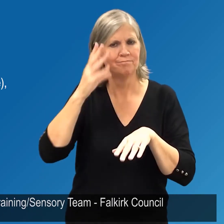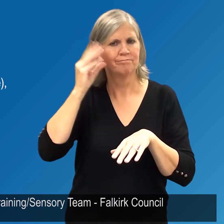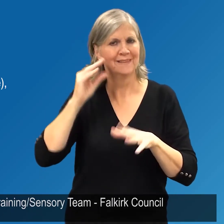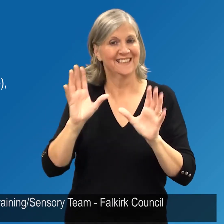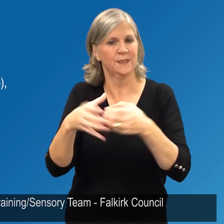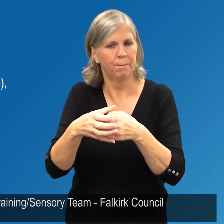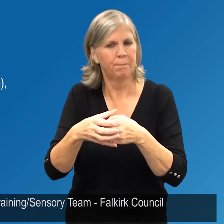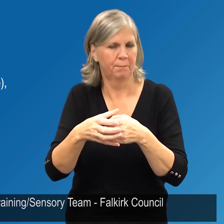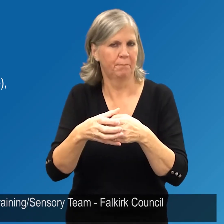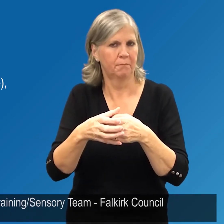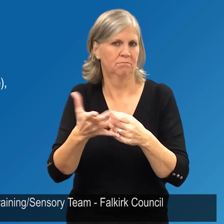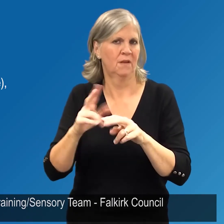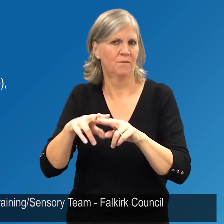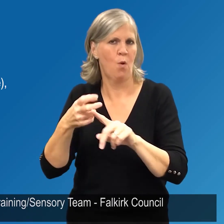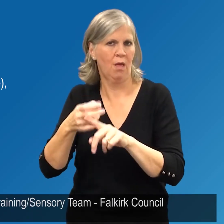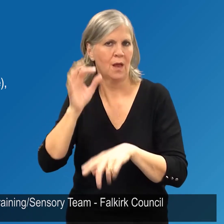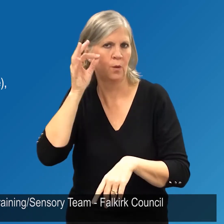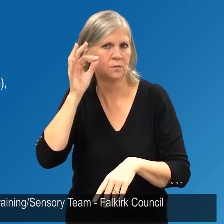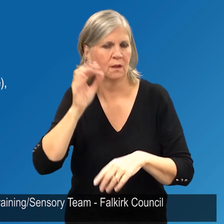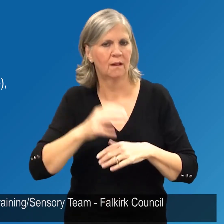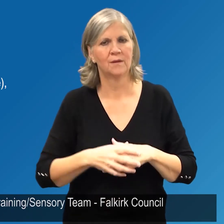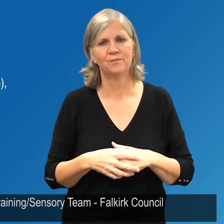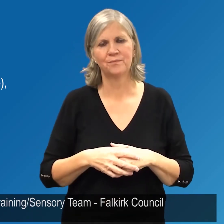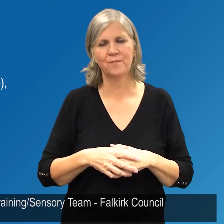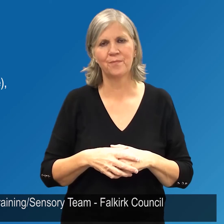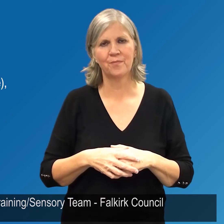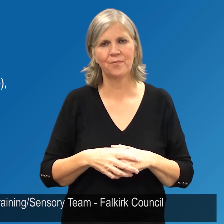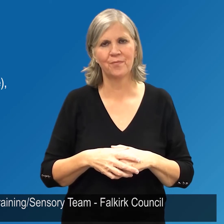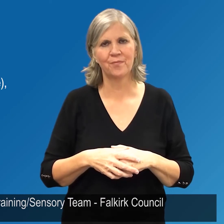Assigned to Training/Sensory Team, Falkirk Council.